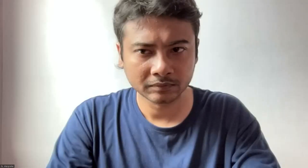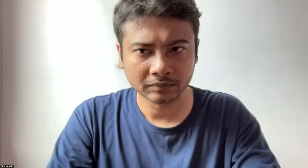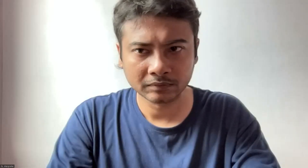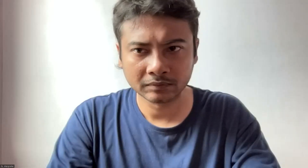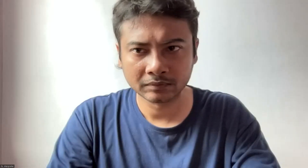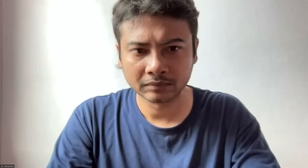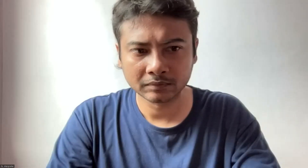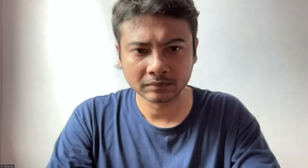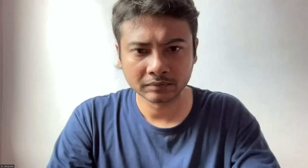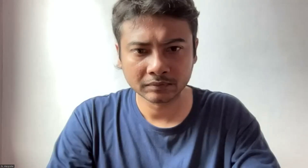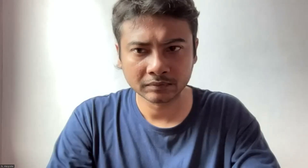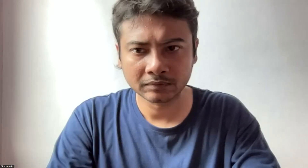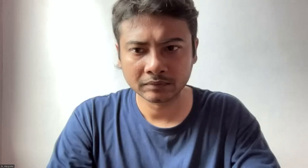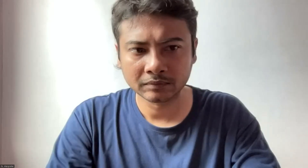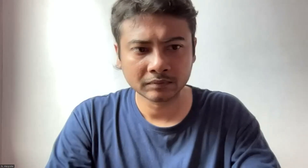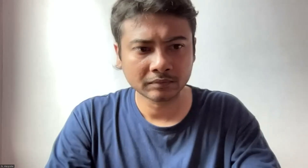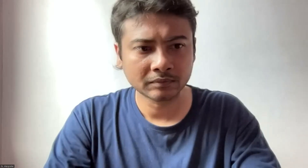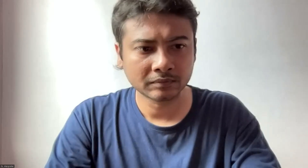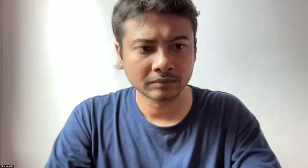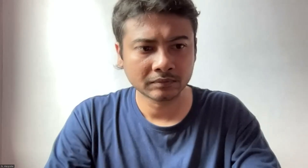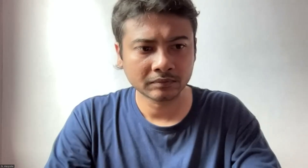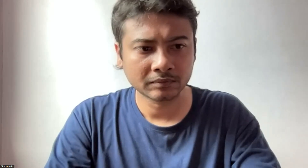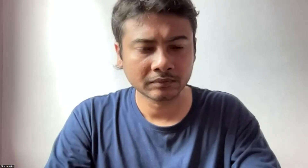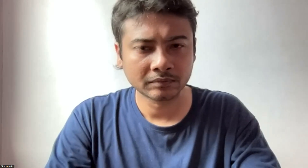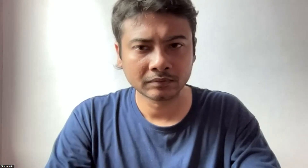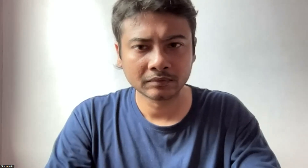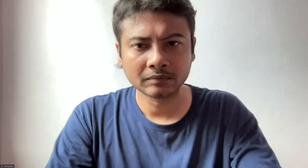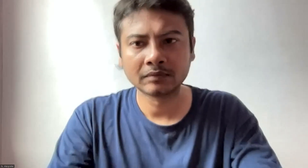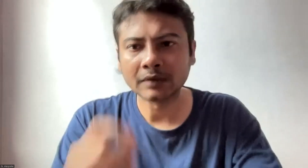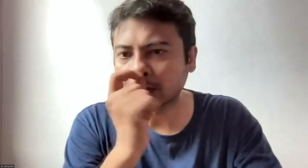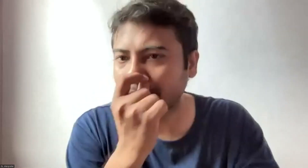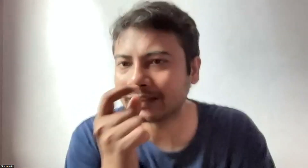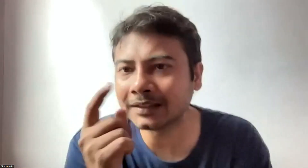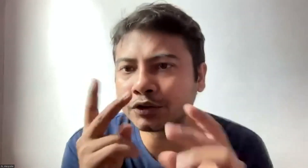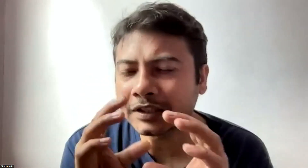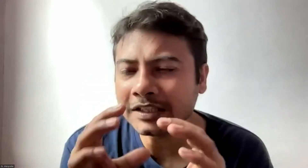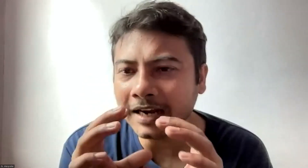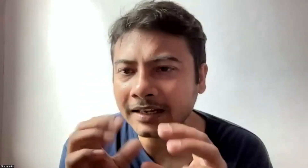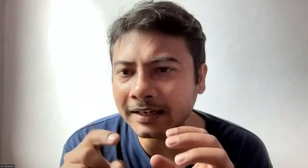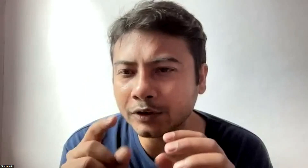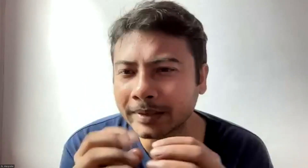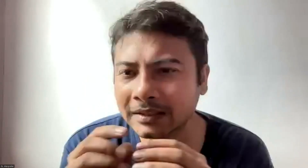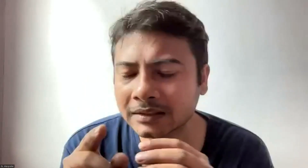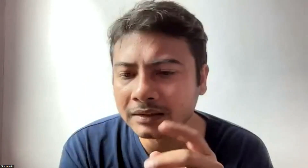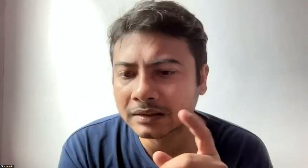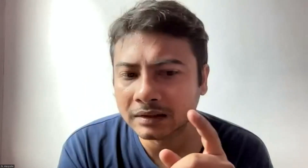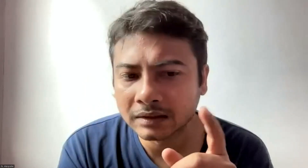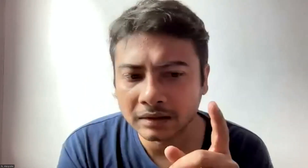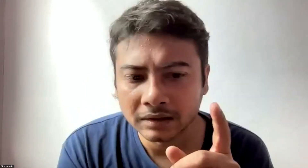Okay, coming back. So now we are, uh, Yeah, sorry, Mataji, do you see the chat? I sent you a